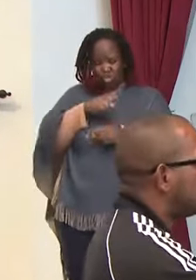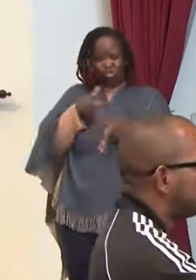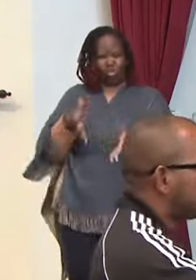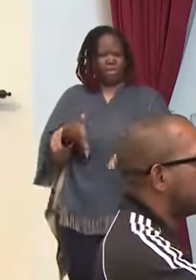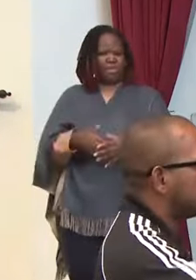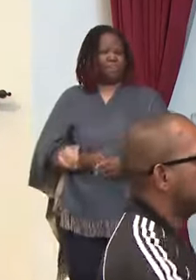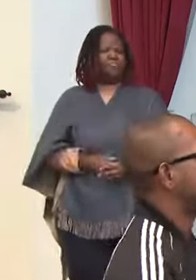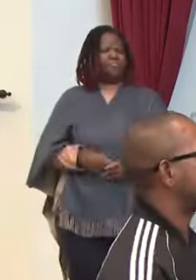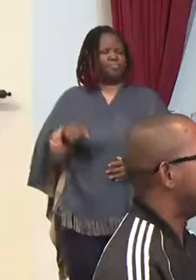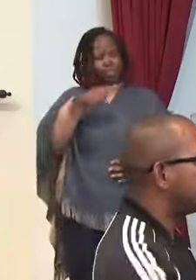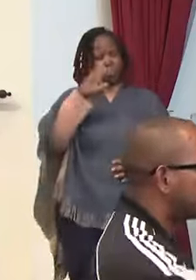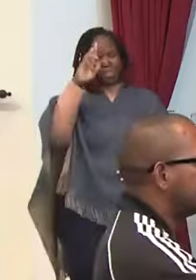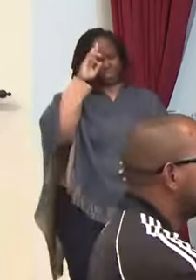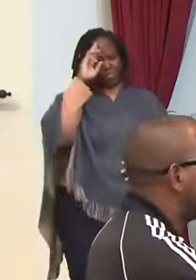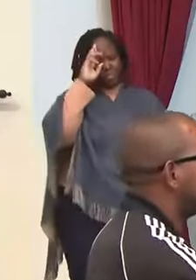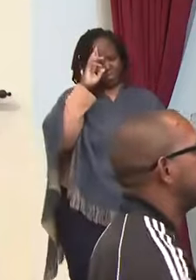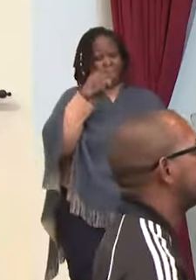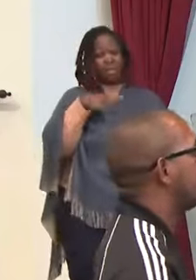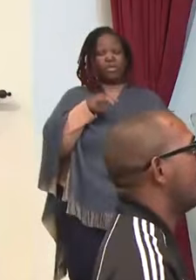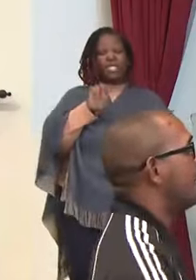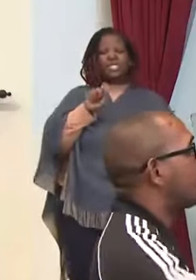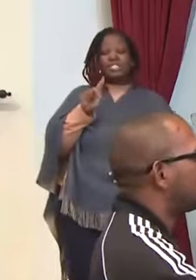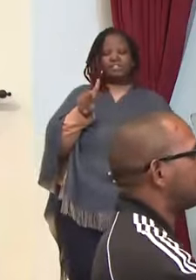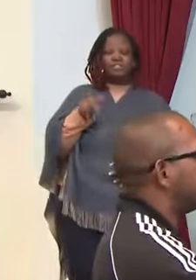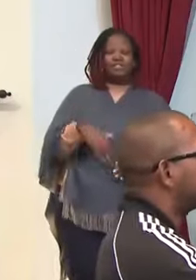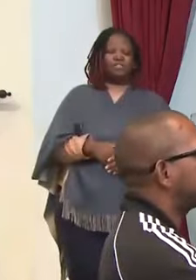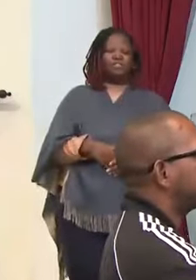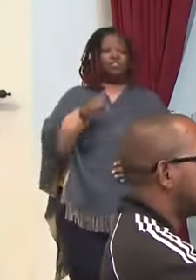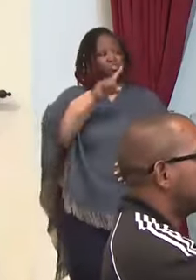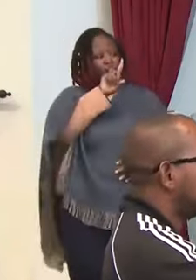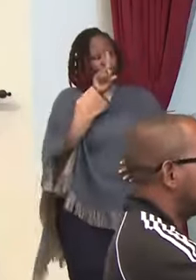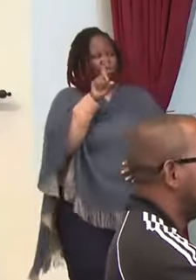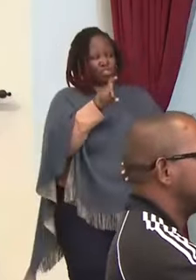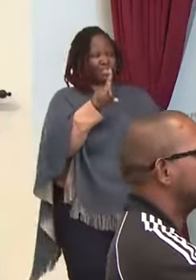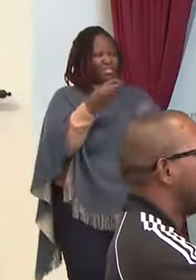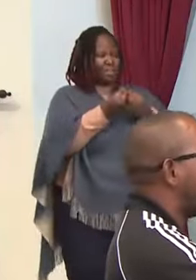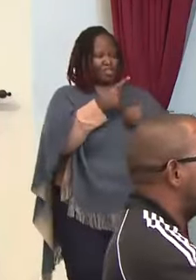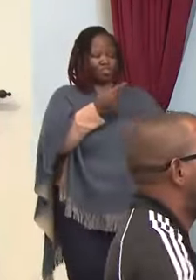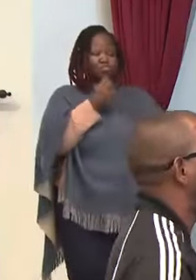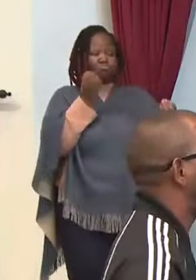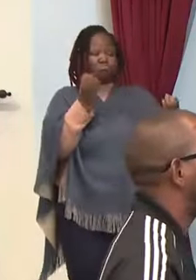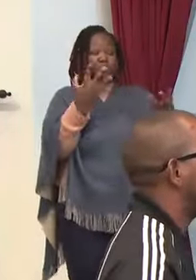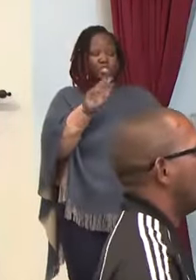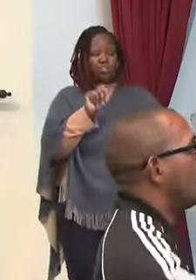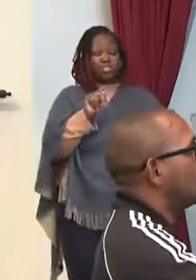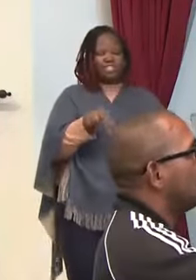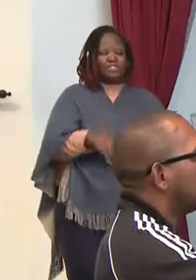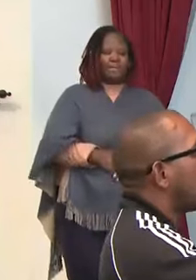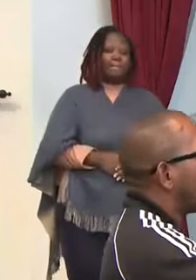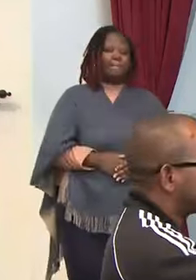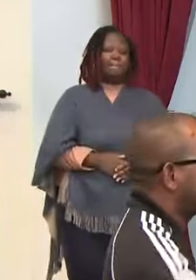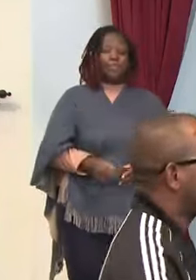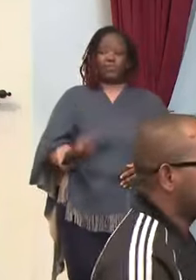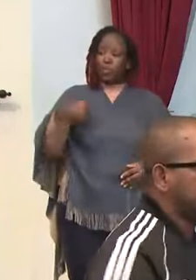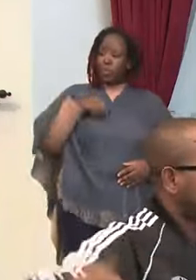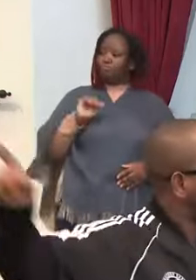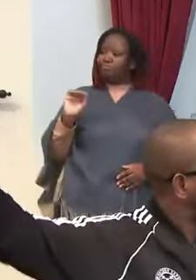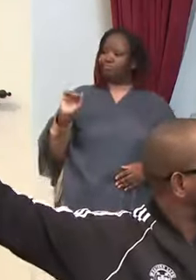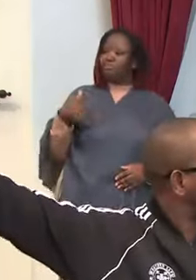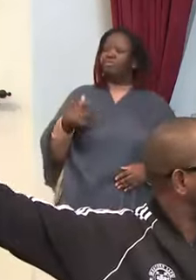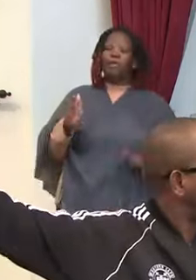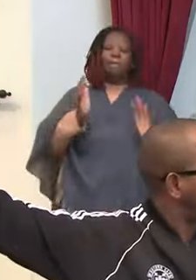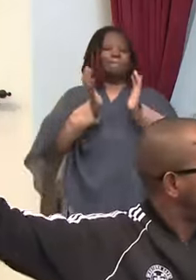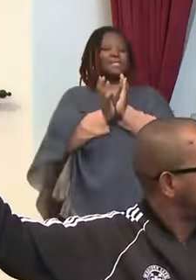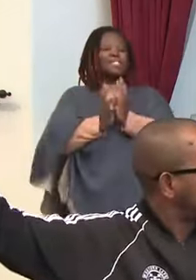I want you to remember, and it's on ETV, a question you said, something you said on TV. When we were asking for a meeting